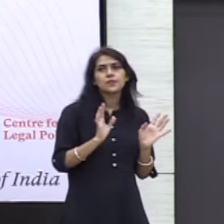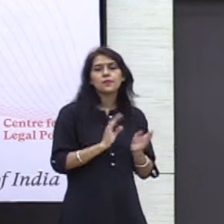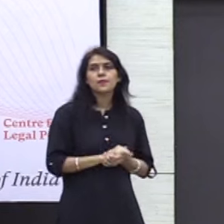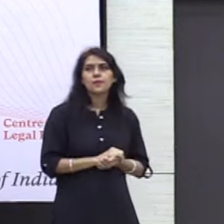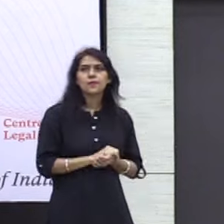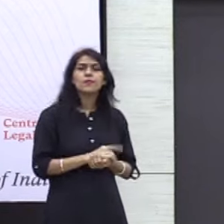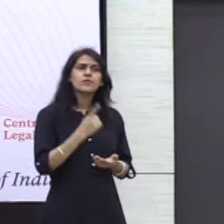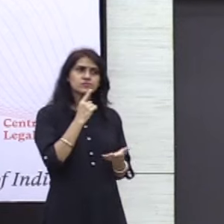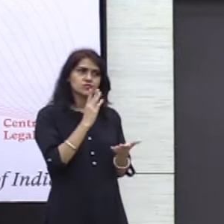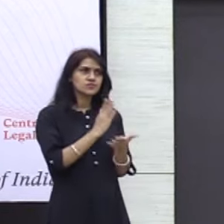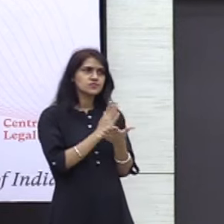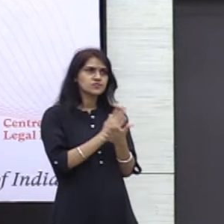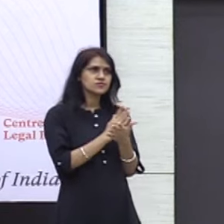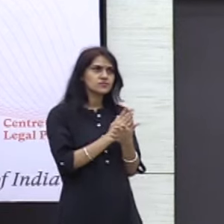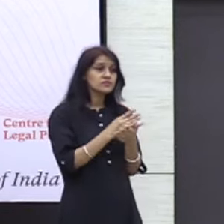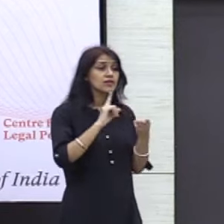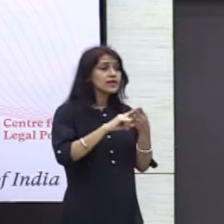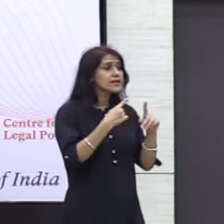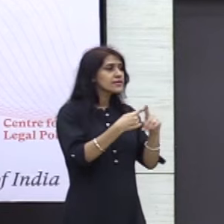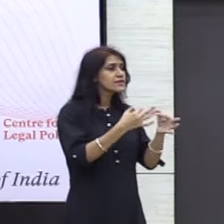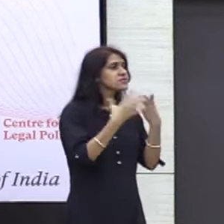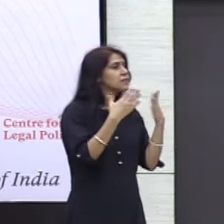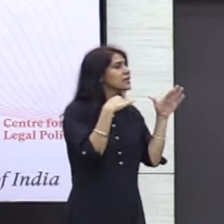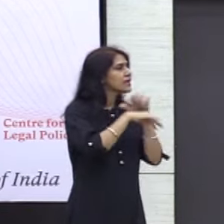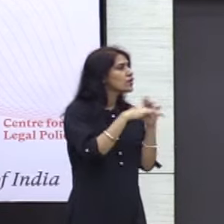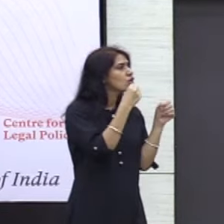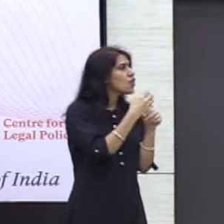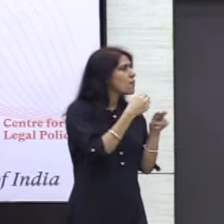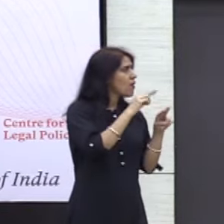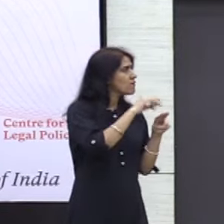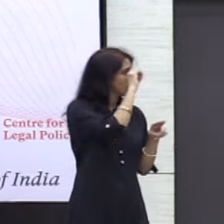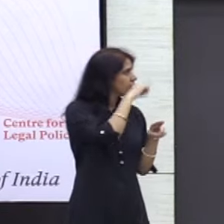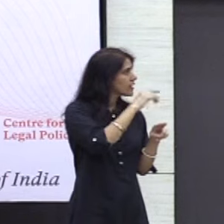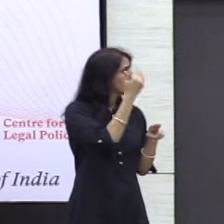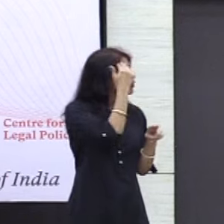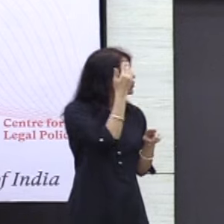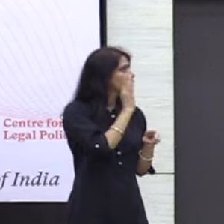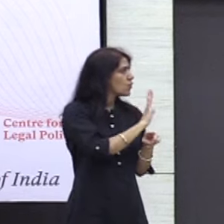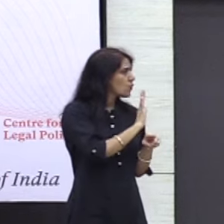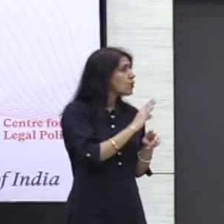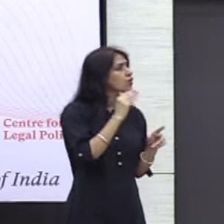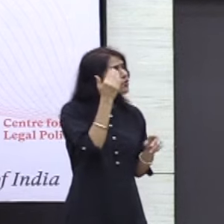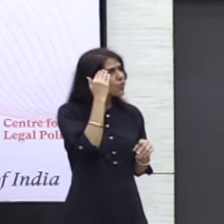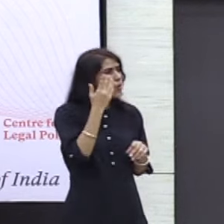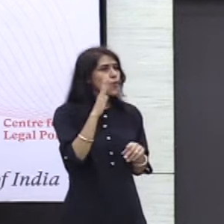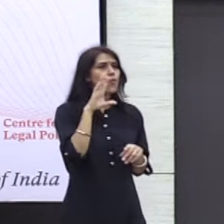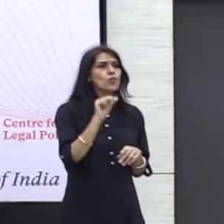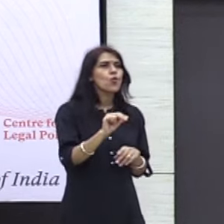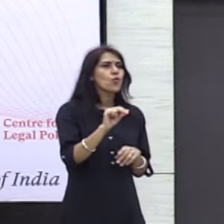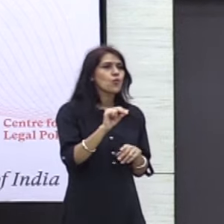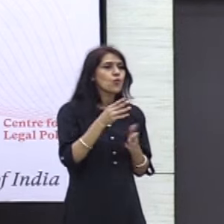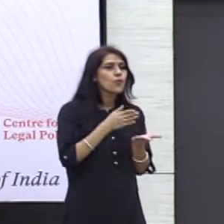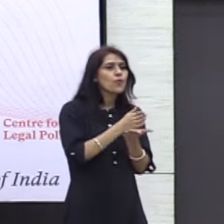And I'm sure that the experts in the government of India must have known that there is no way in